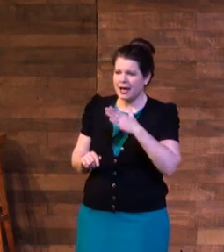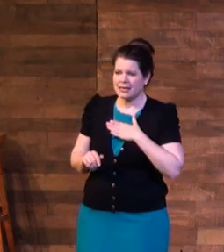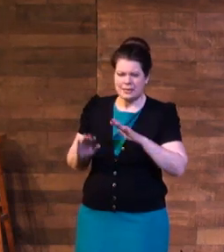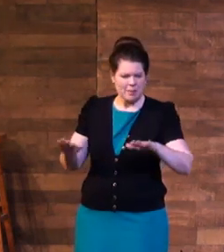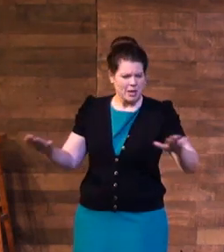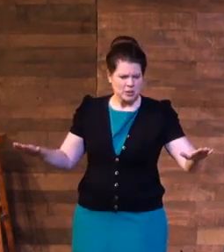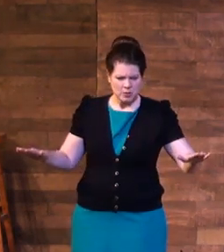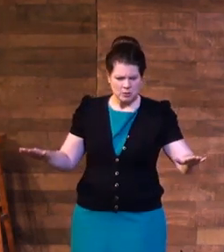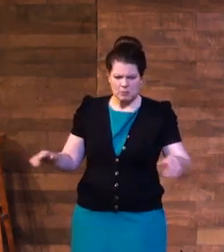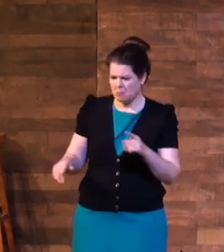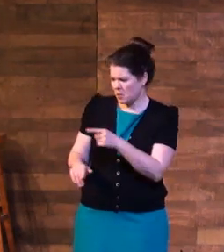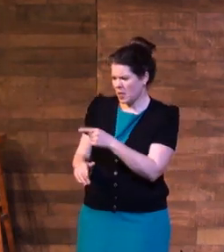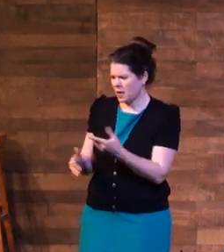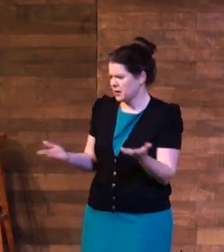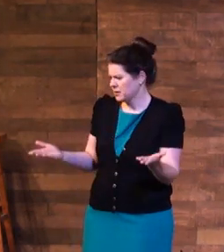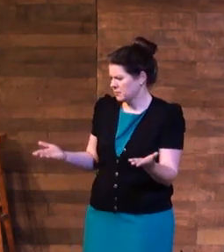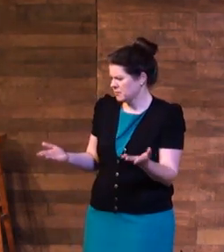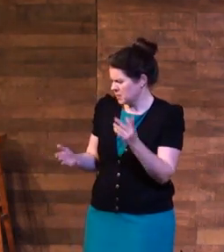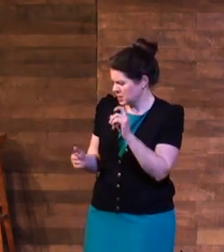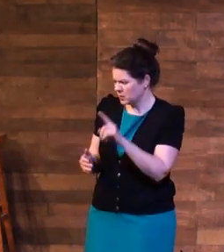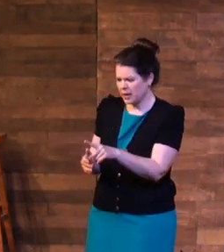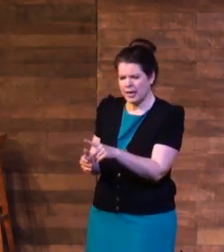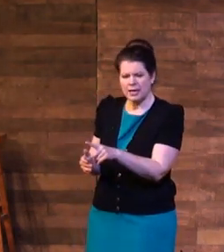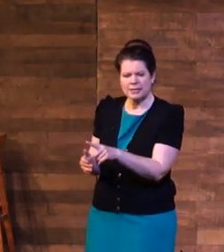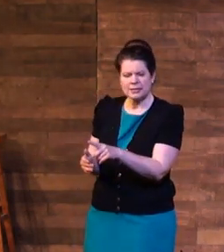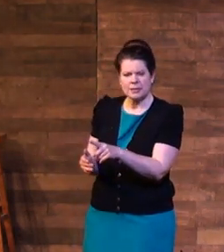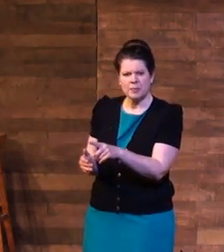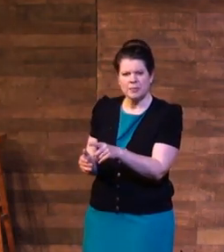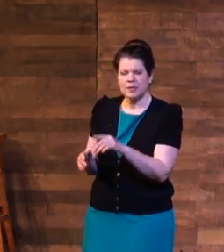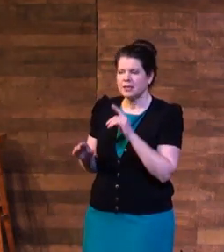handy. So I asked my own children, and in response,